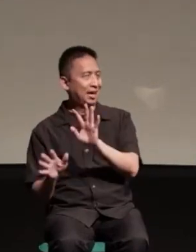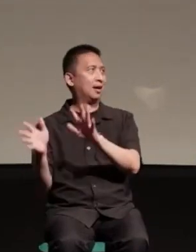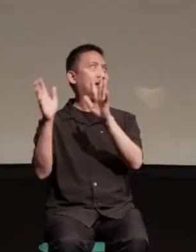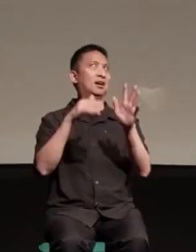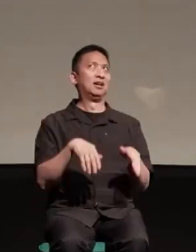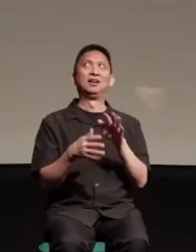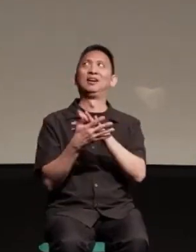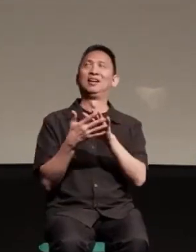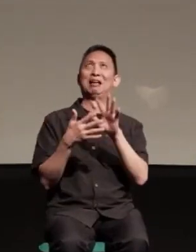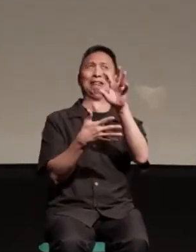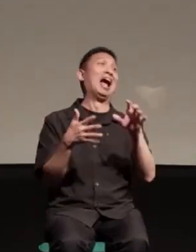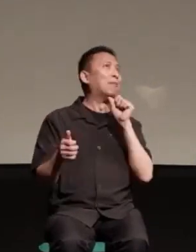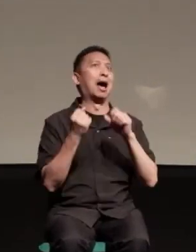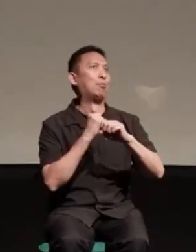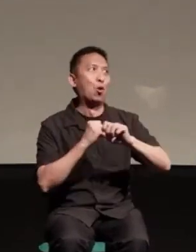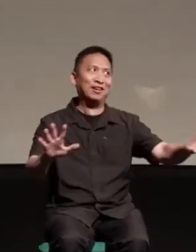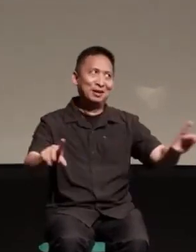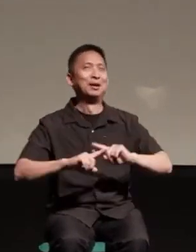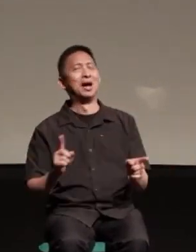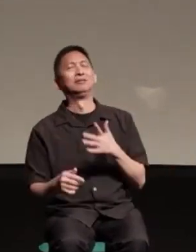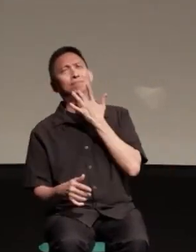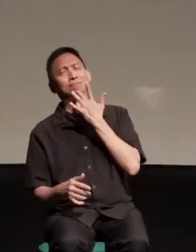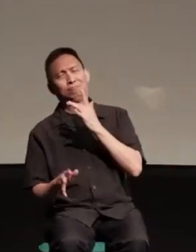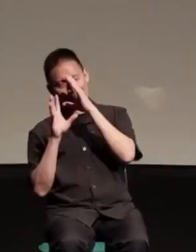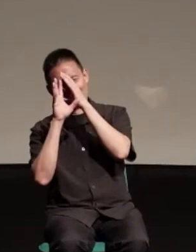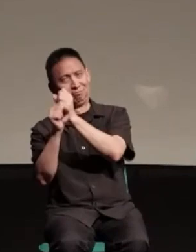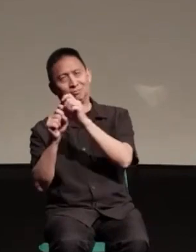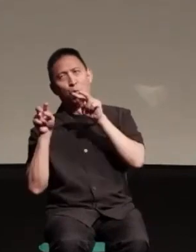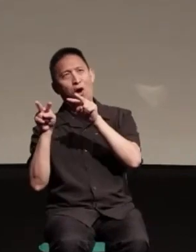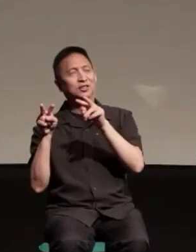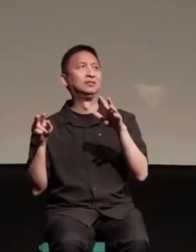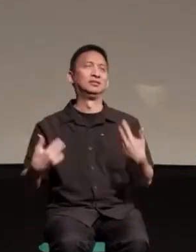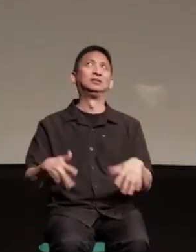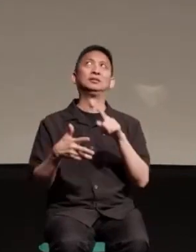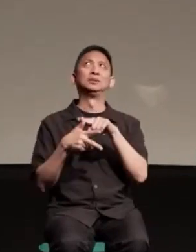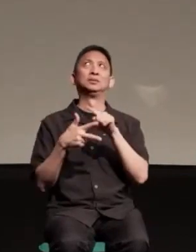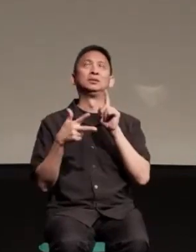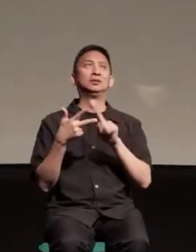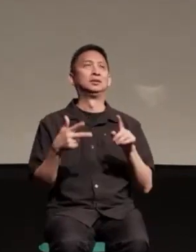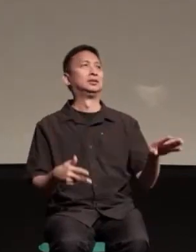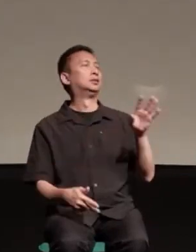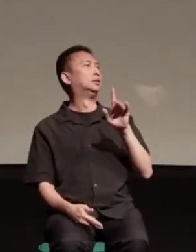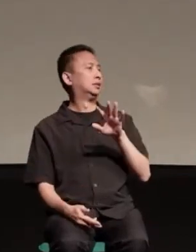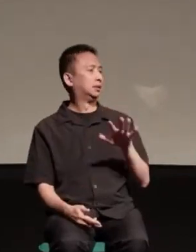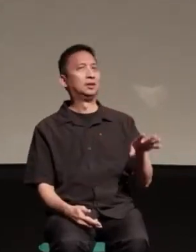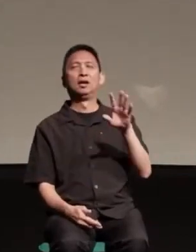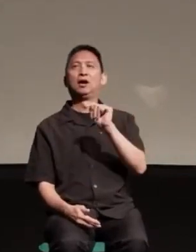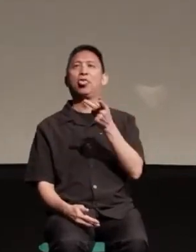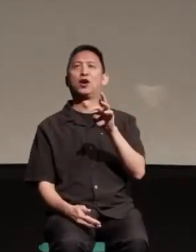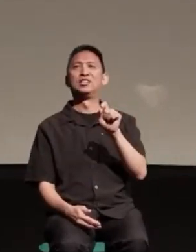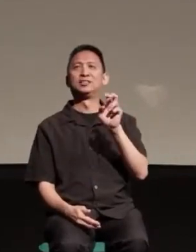don't want to I'm not promoting these things, but these people inspire me. Baratunde Thurston, also